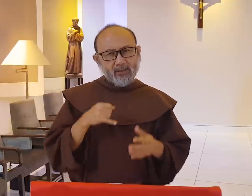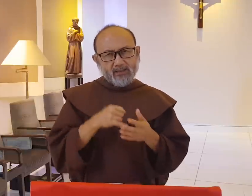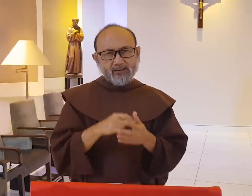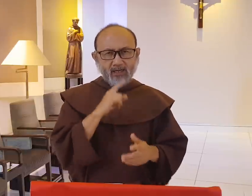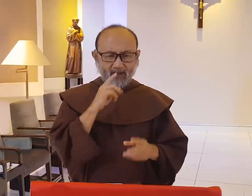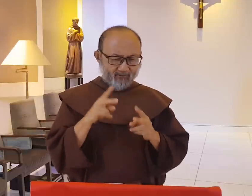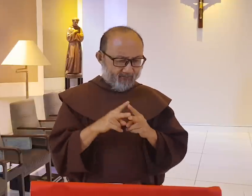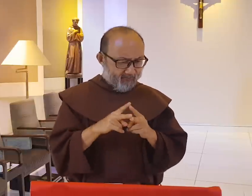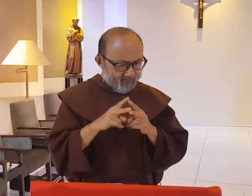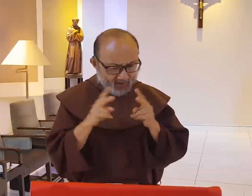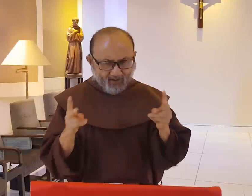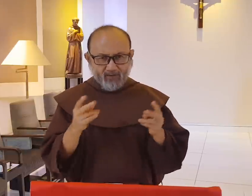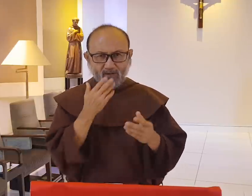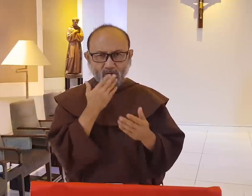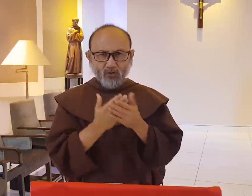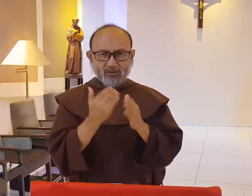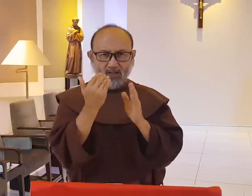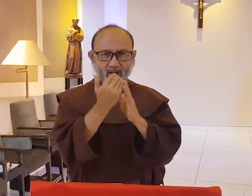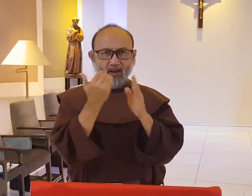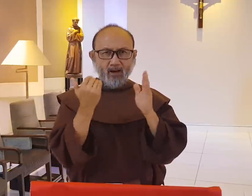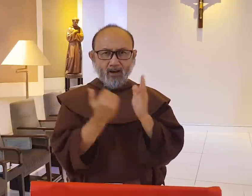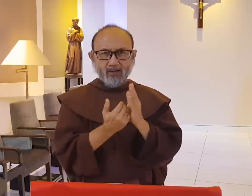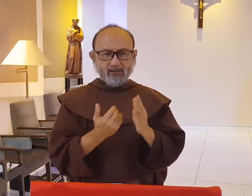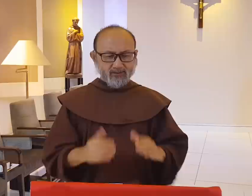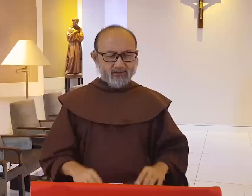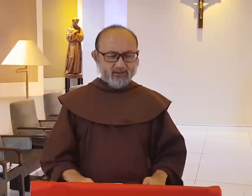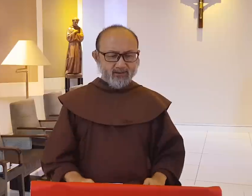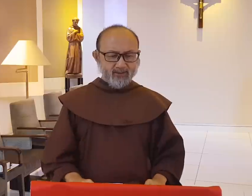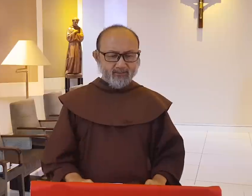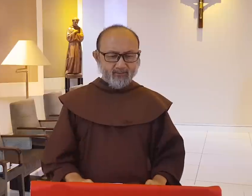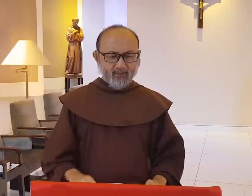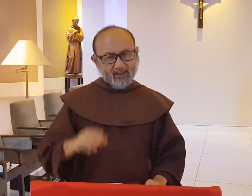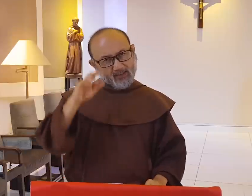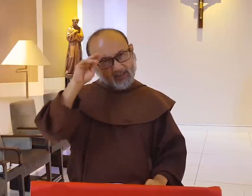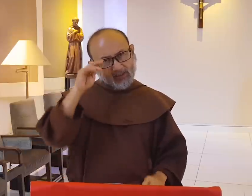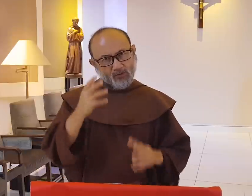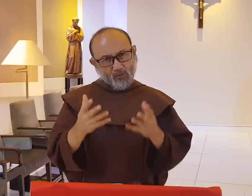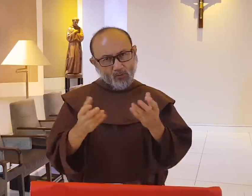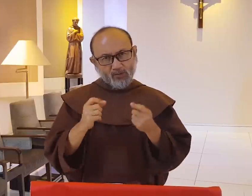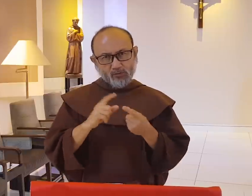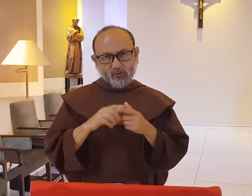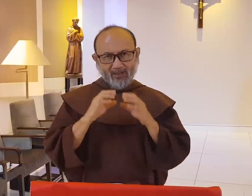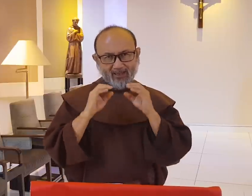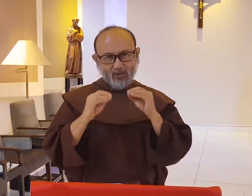It is a very good lesson he wants to teach us.